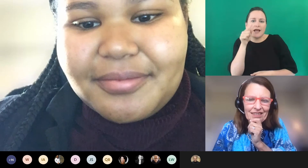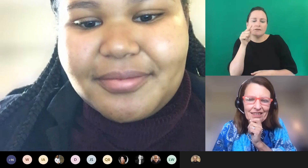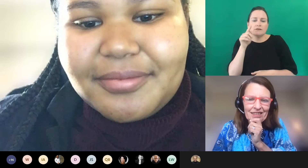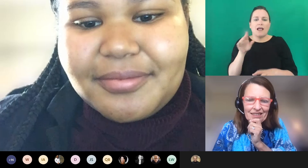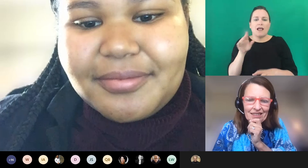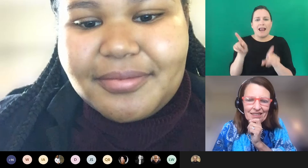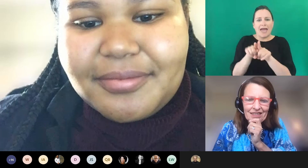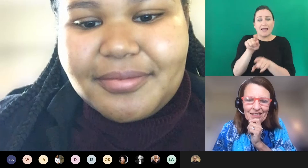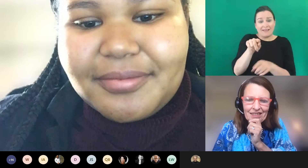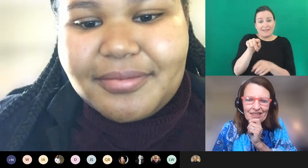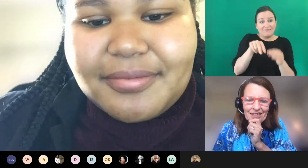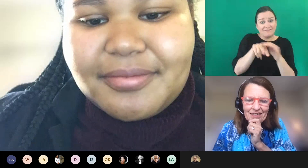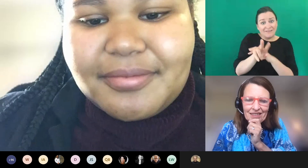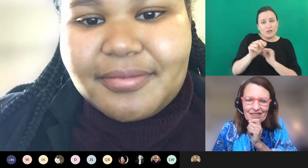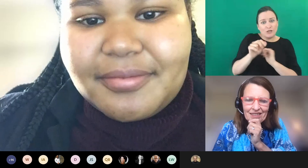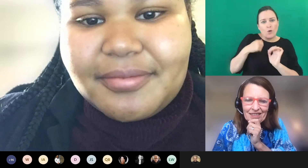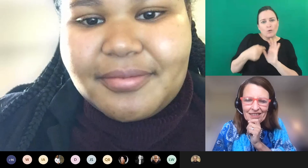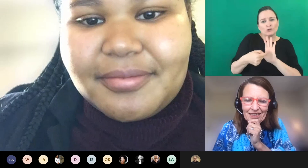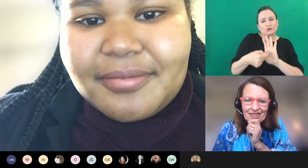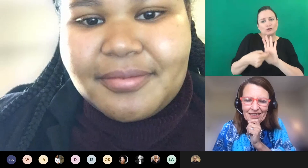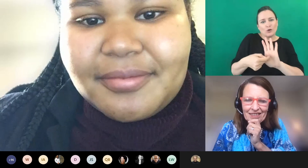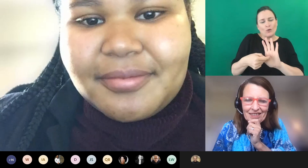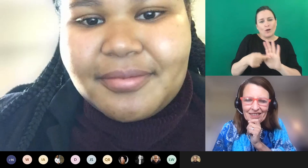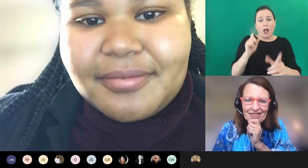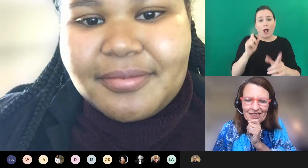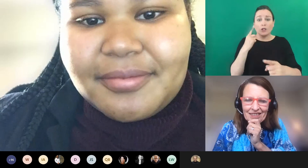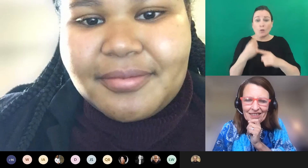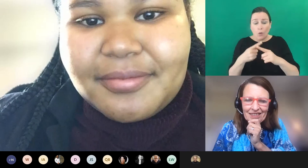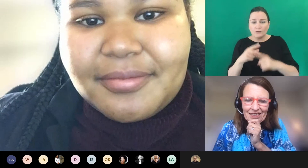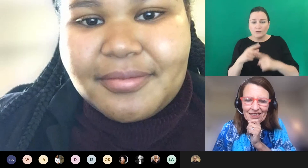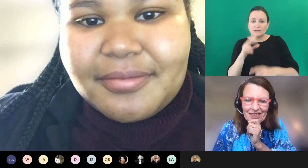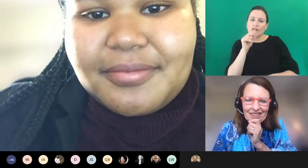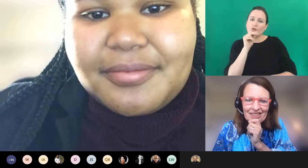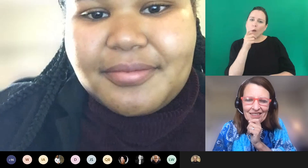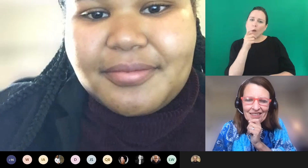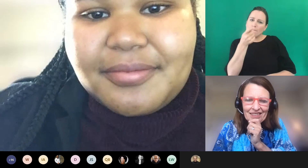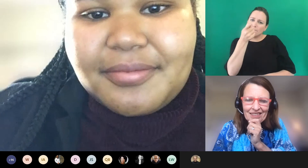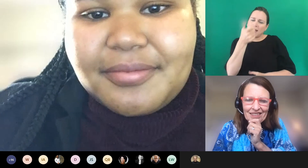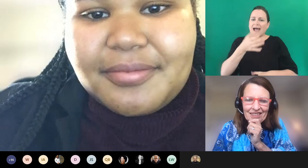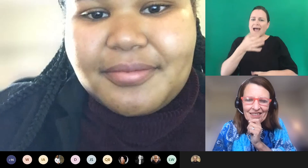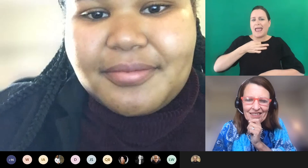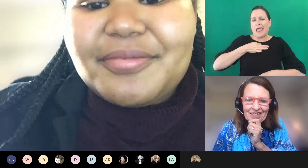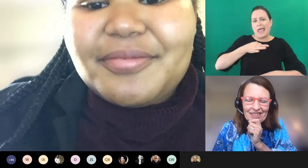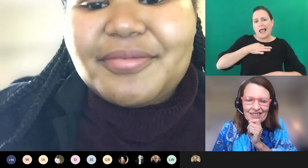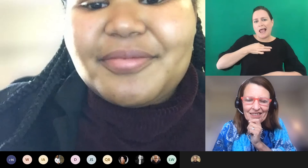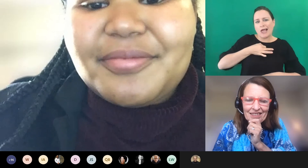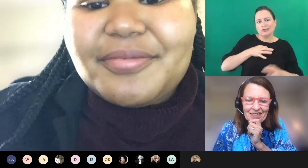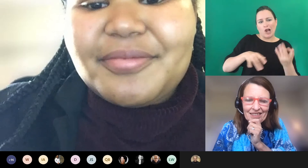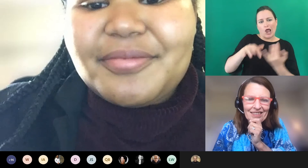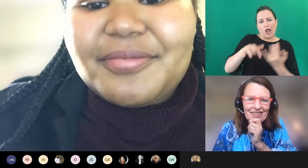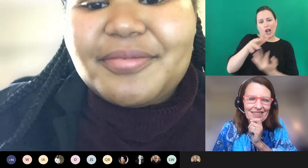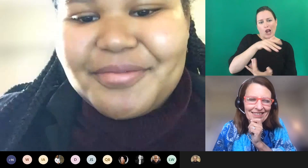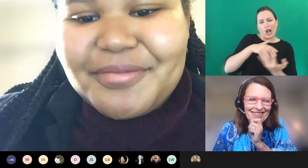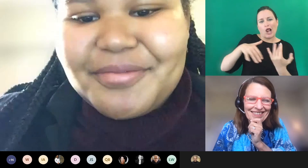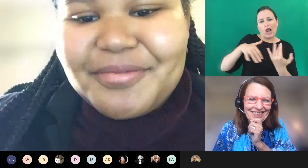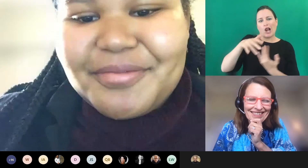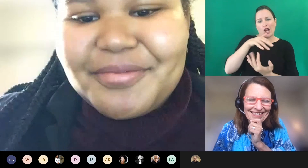their own, it's Xhosa mixed with, it's Xhosa English,